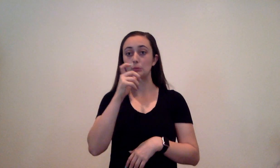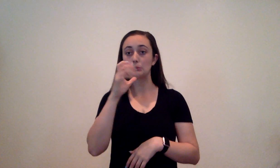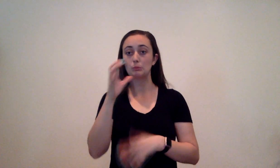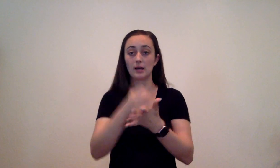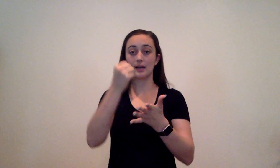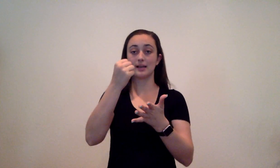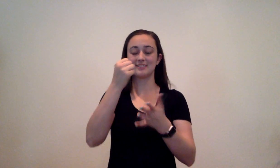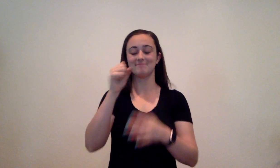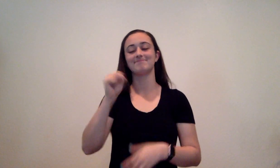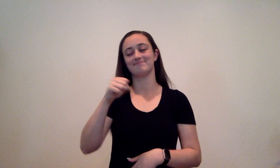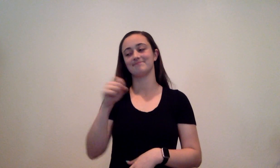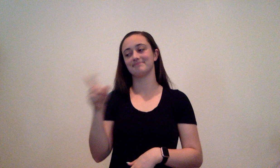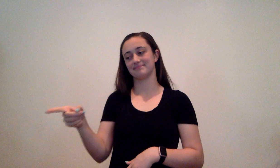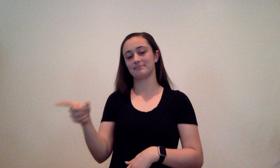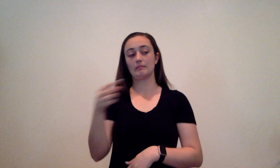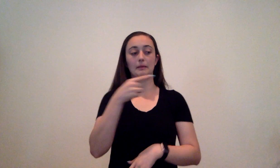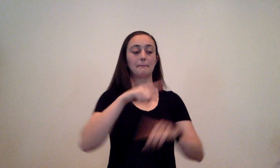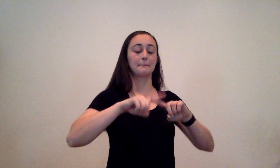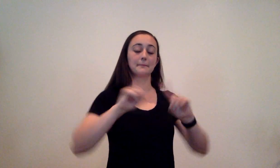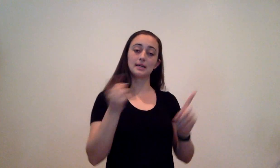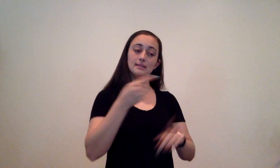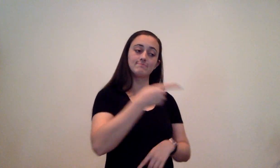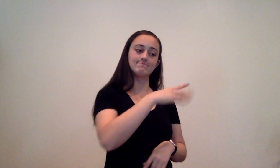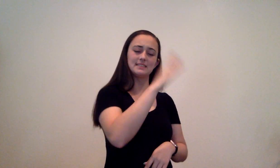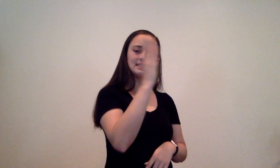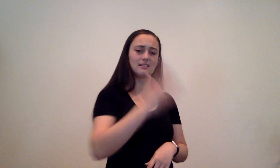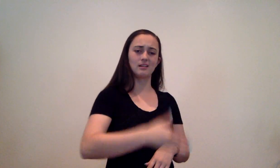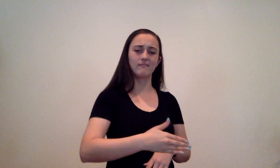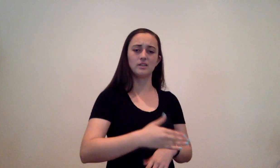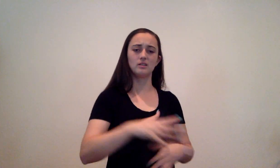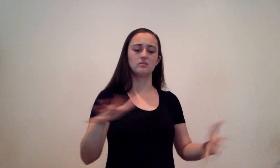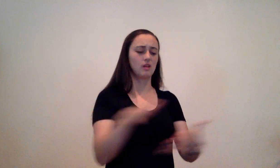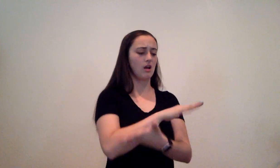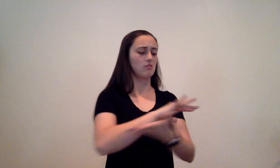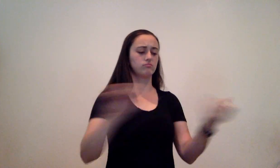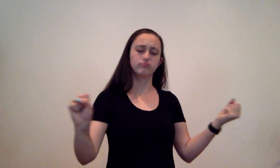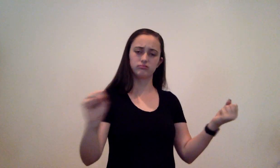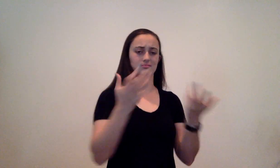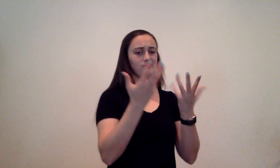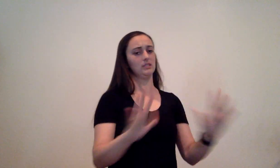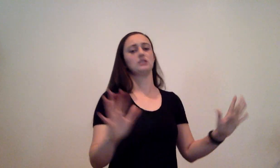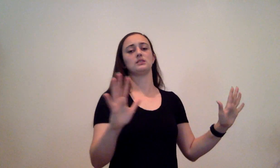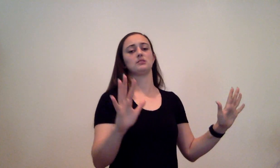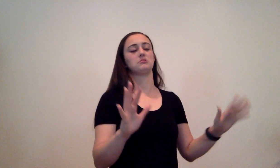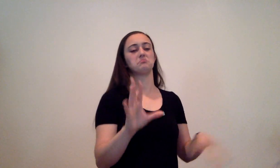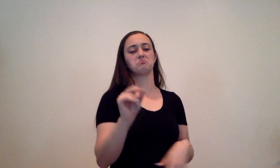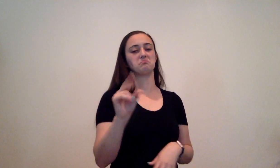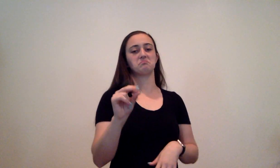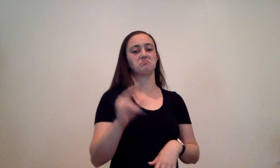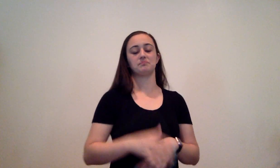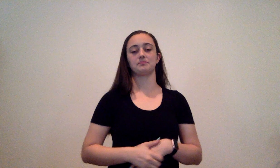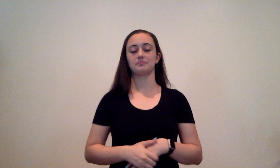never completely finished off. Athens was never completely wiped off the map. And so these